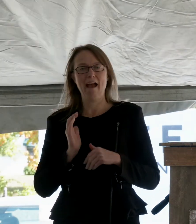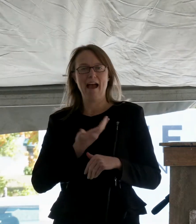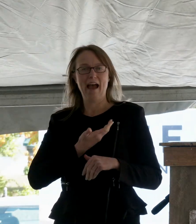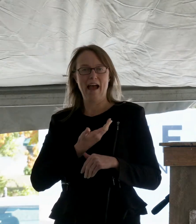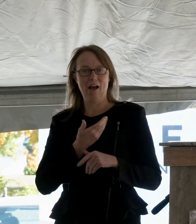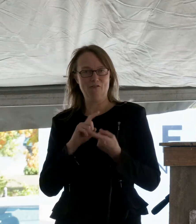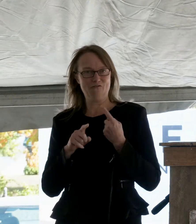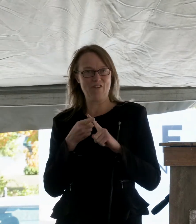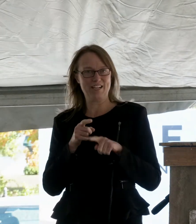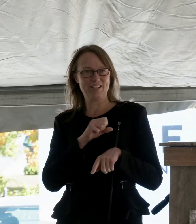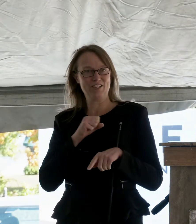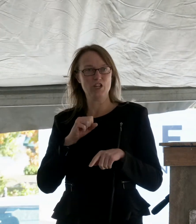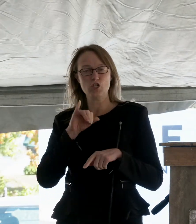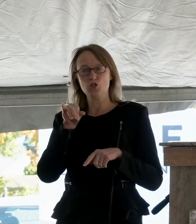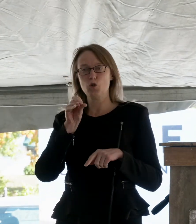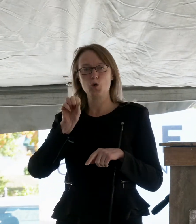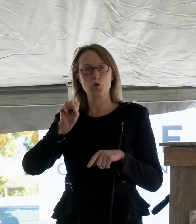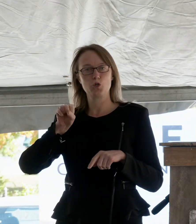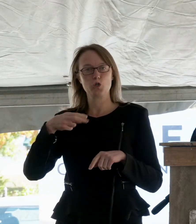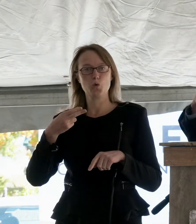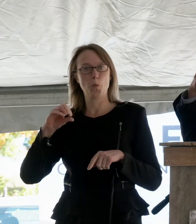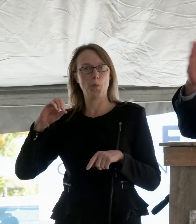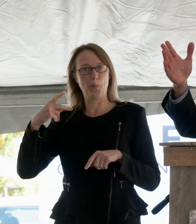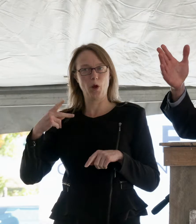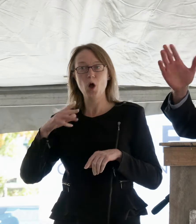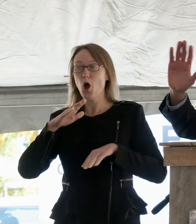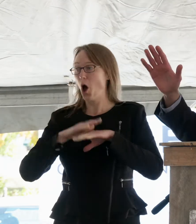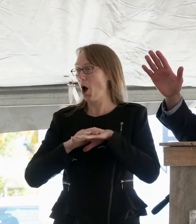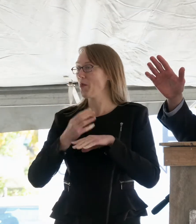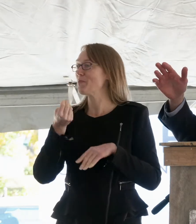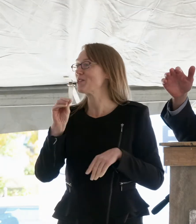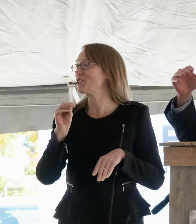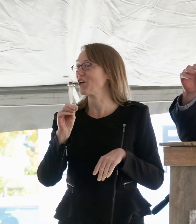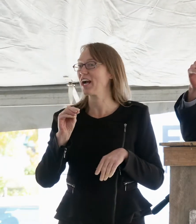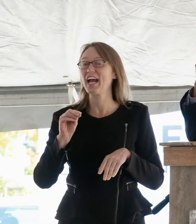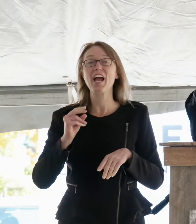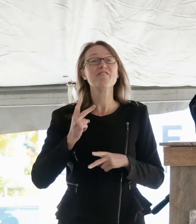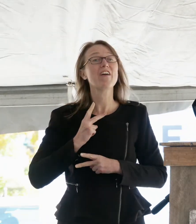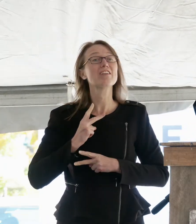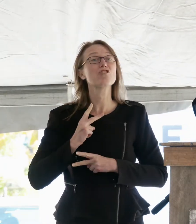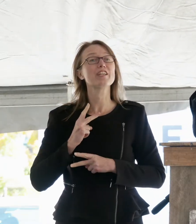is on the Missouri Veterans Commission. So no pressure or anything like that,